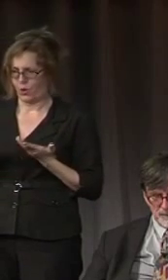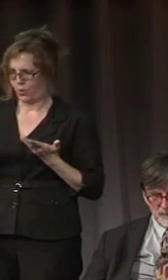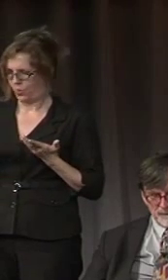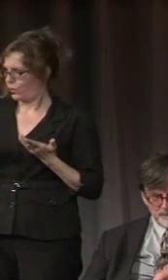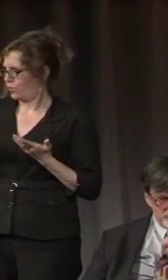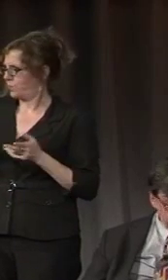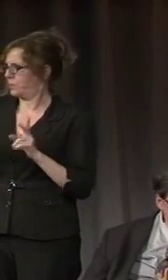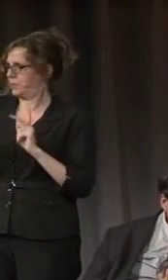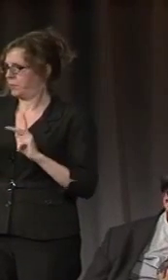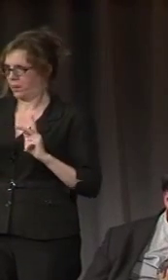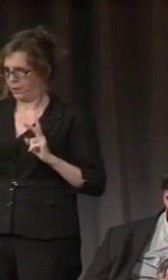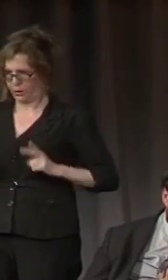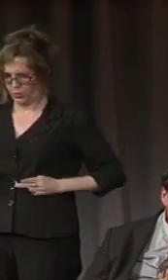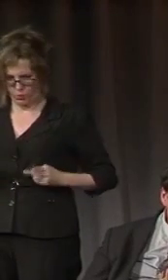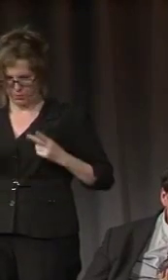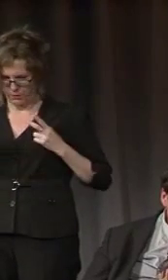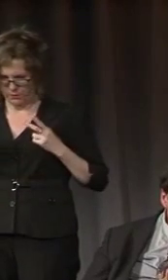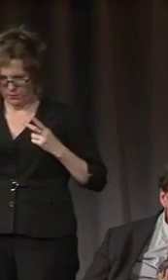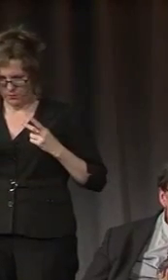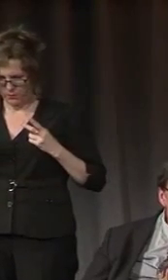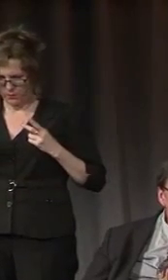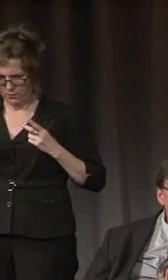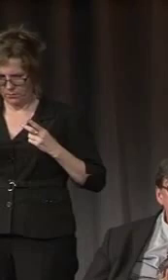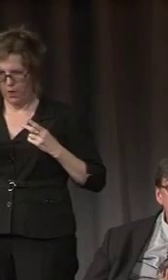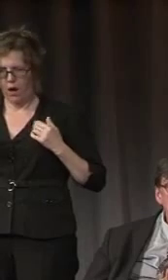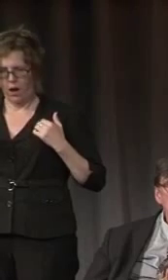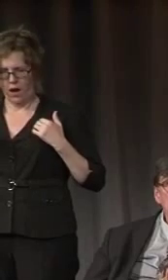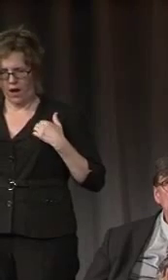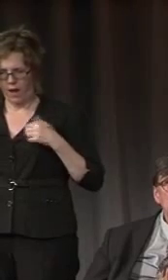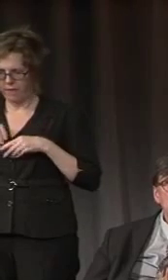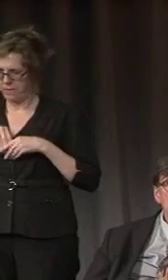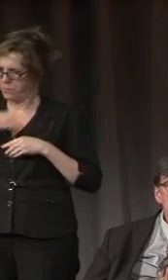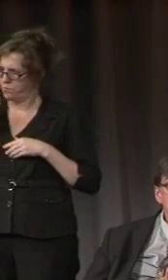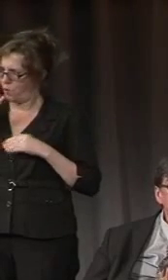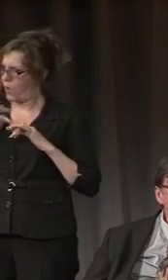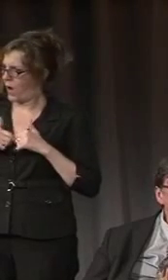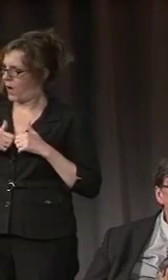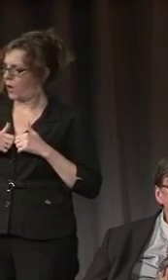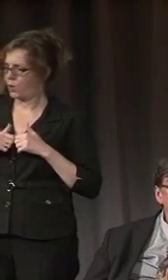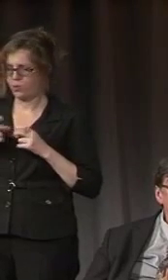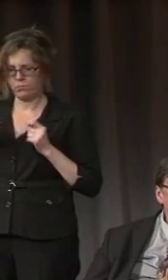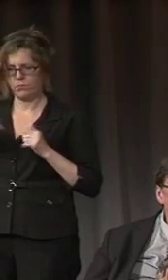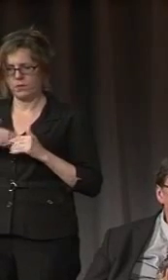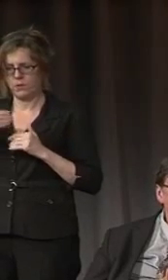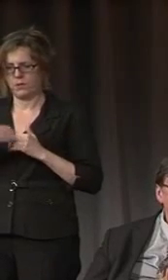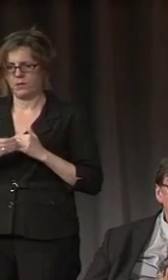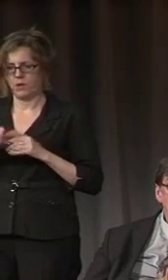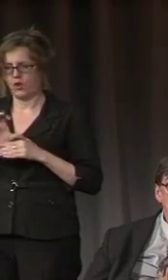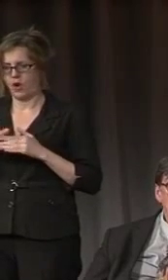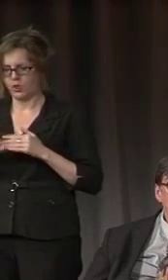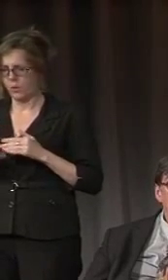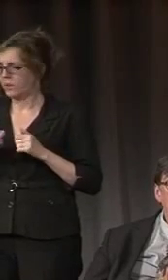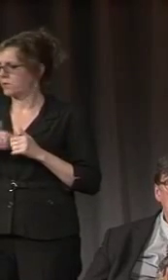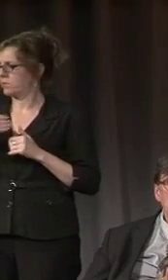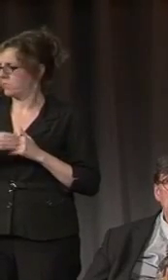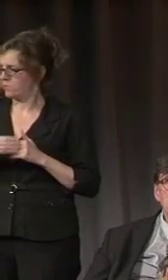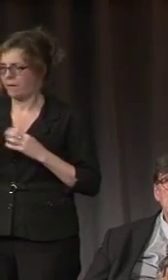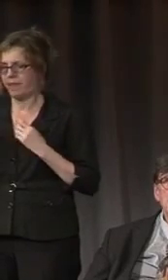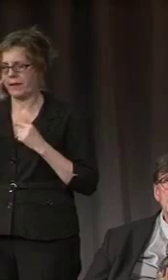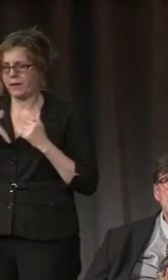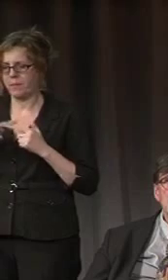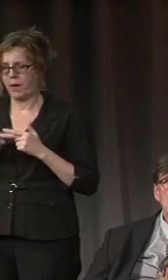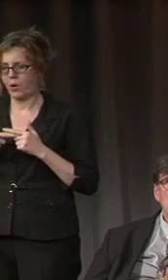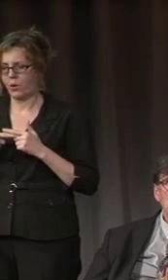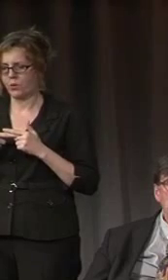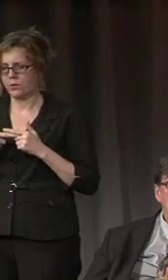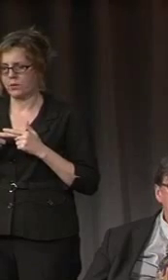about actions that have direct consequences. Maybe you think about a generation, your grandmother, your